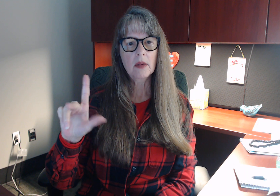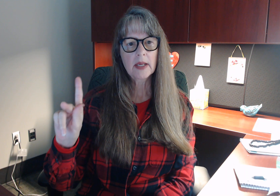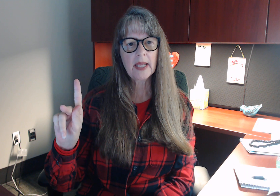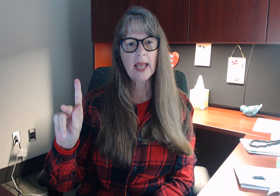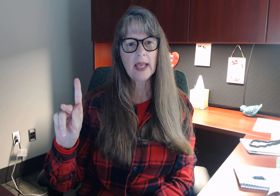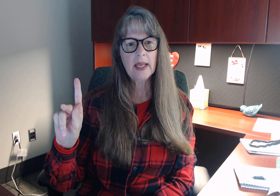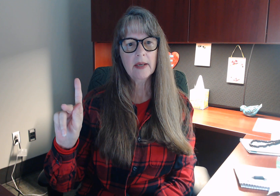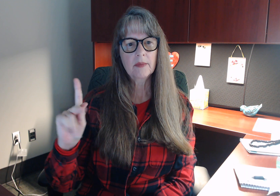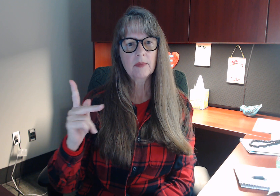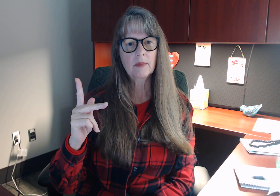MLK